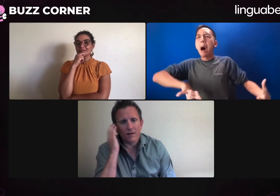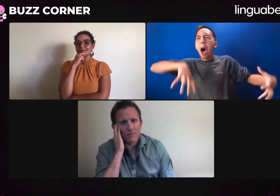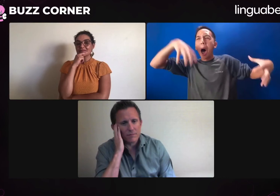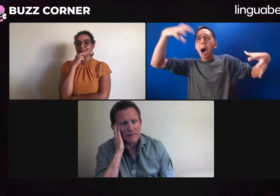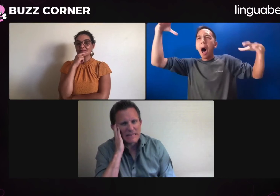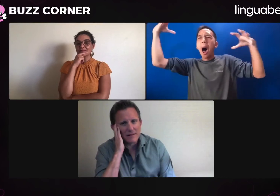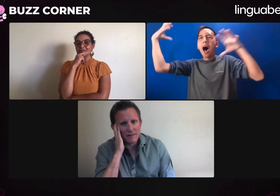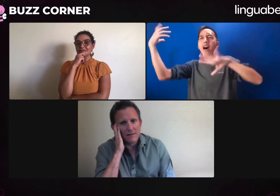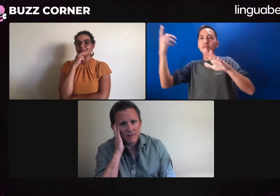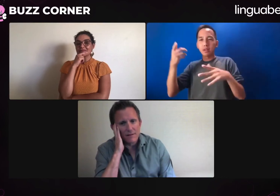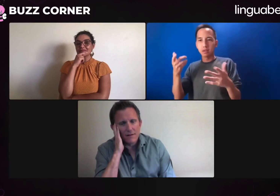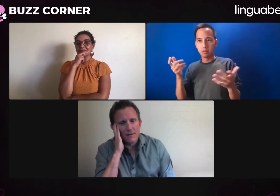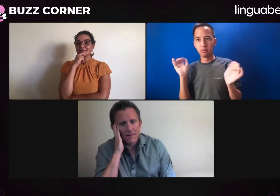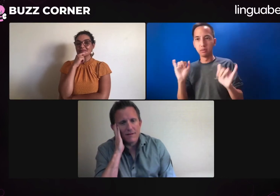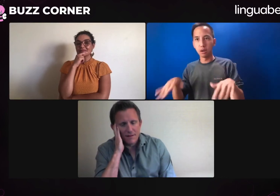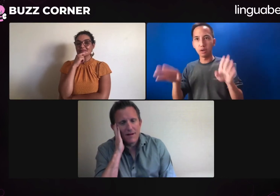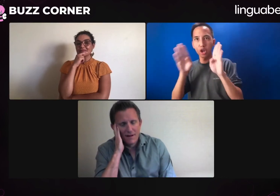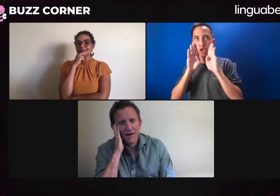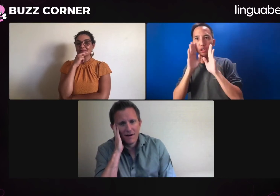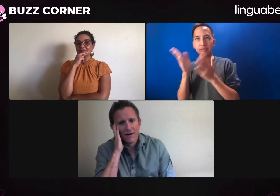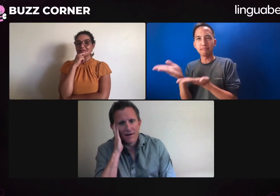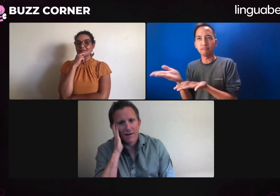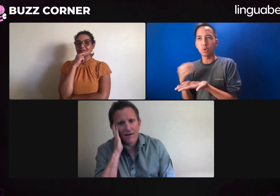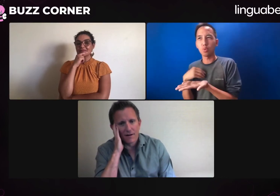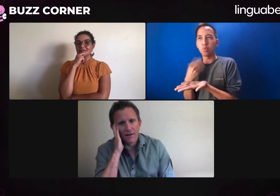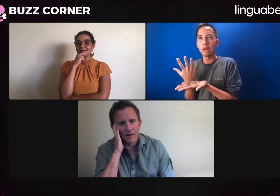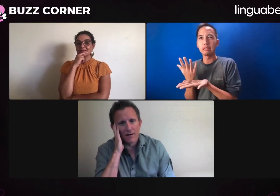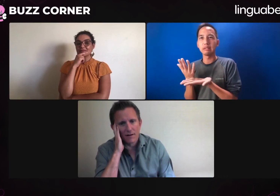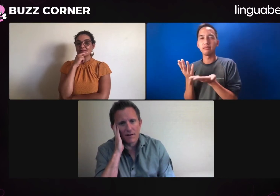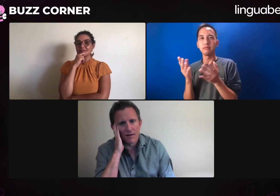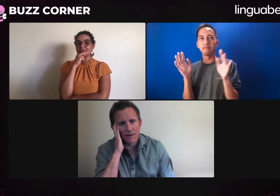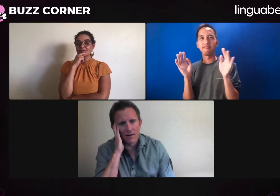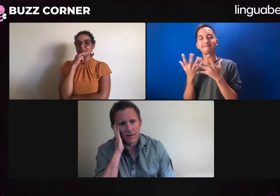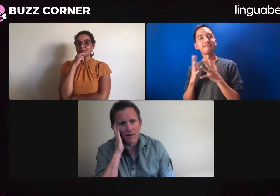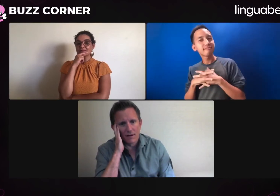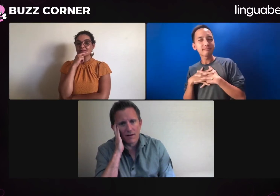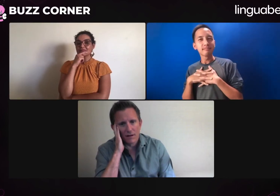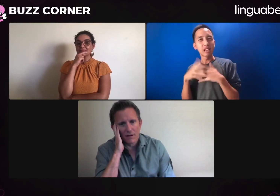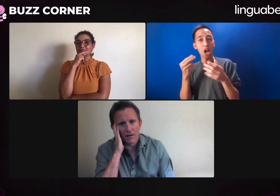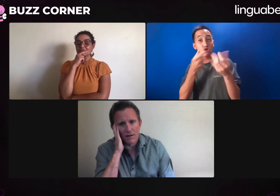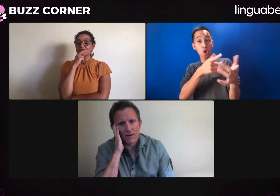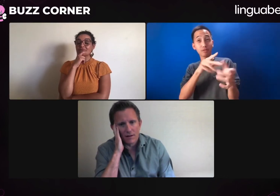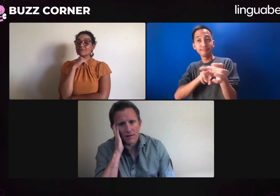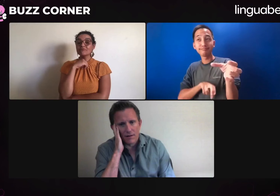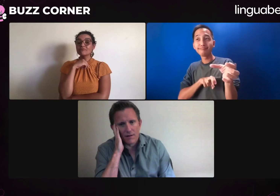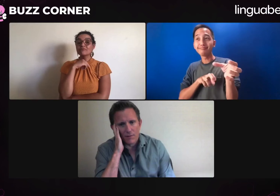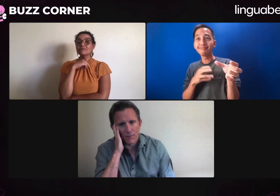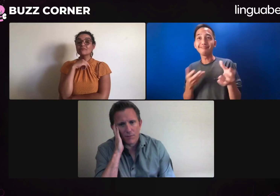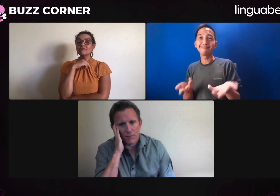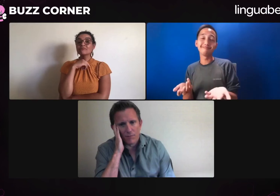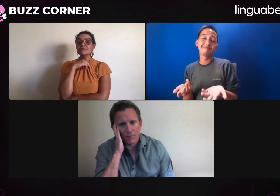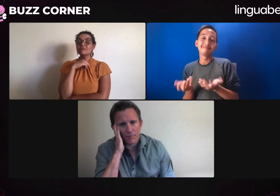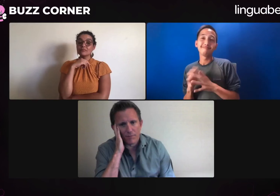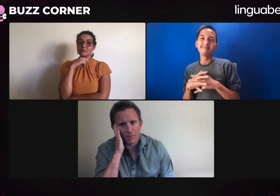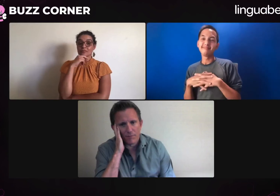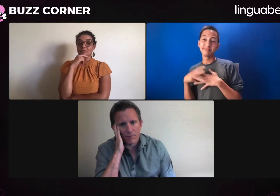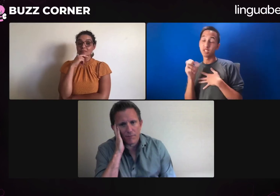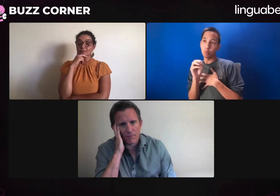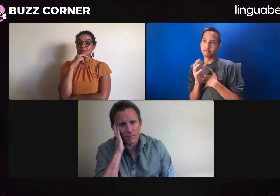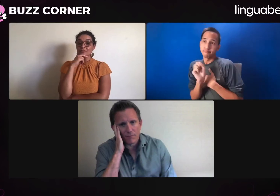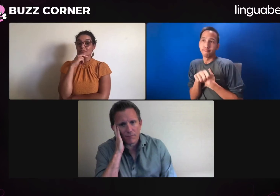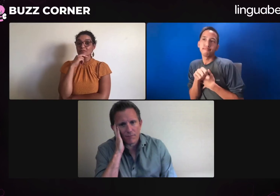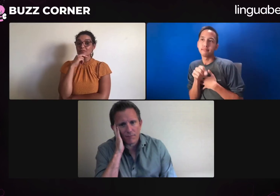that deaf people are going to die and all this stuff. And I mean, it was a huge, huge mess. And then it